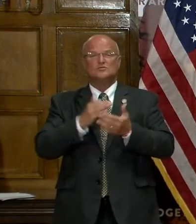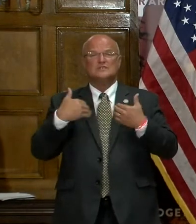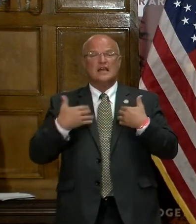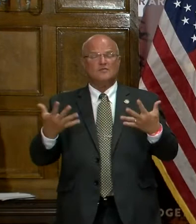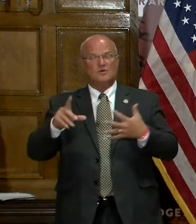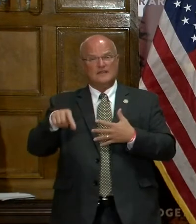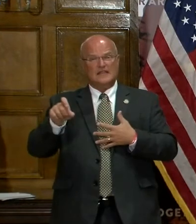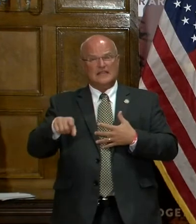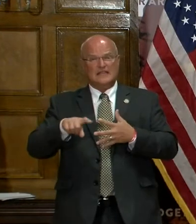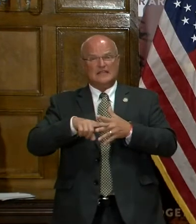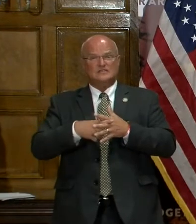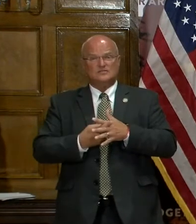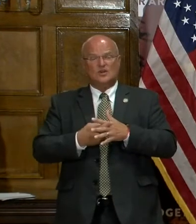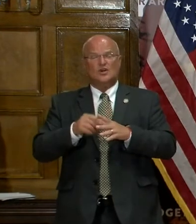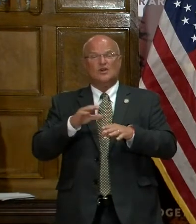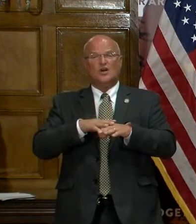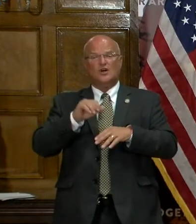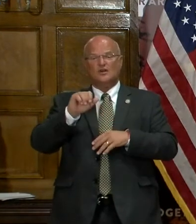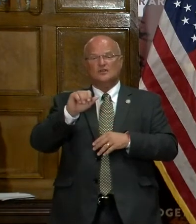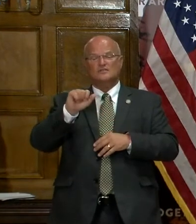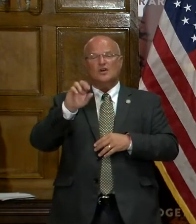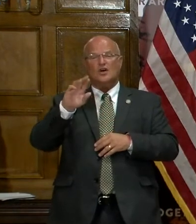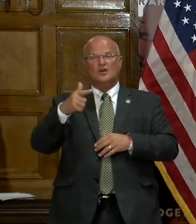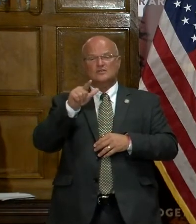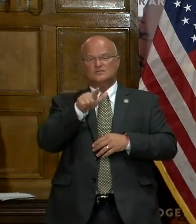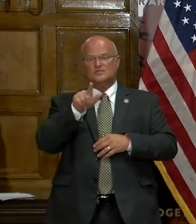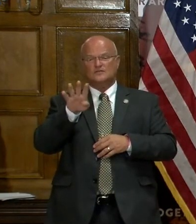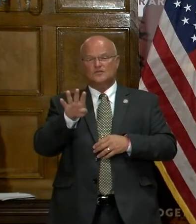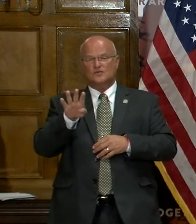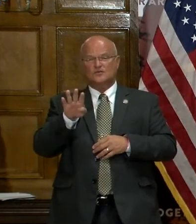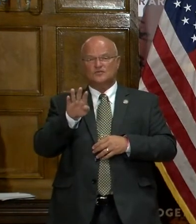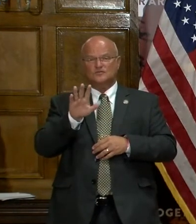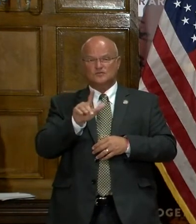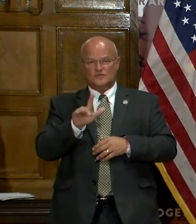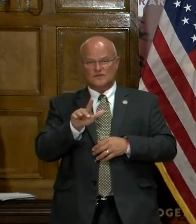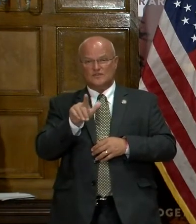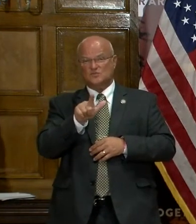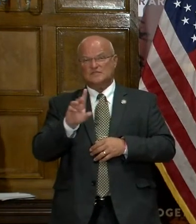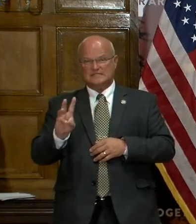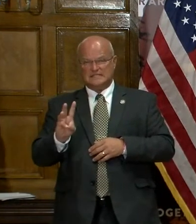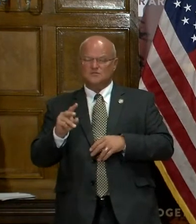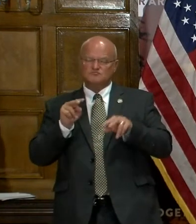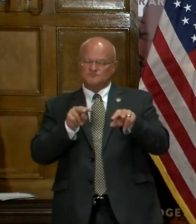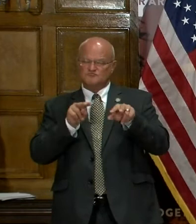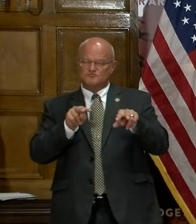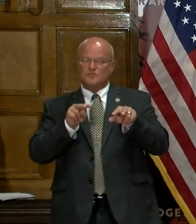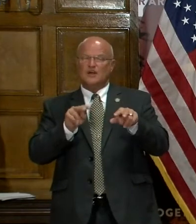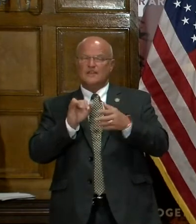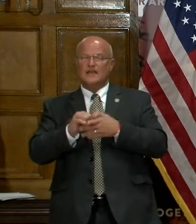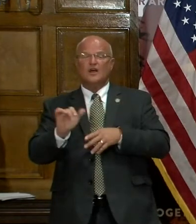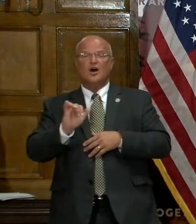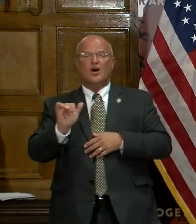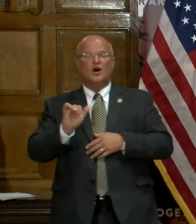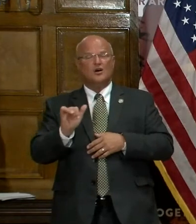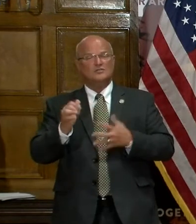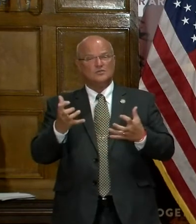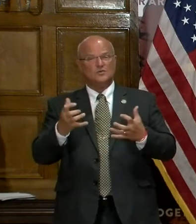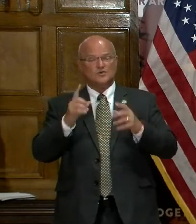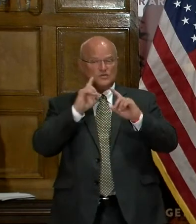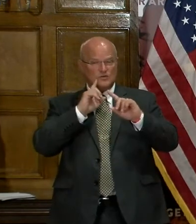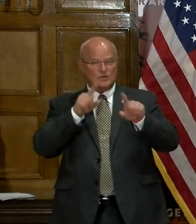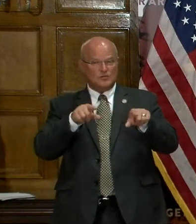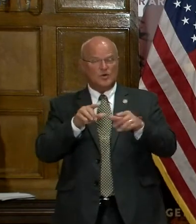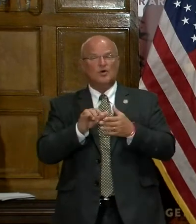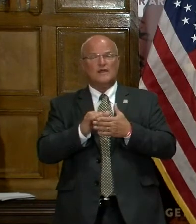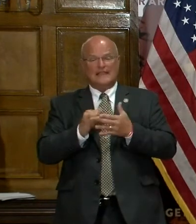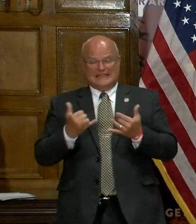need when they start on the 24th, 25th, or 26th. We will continue to monitor that situation. I also want to report